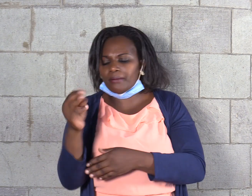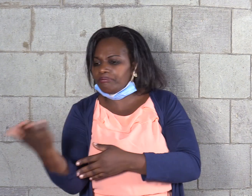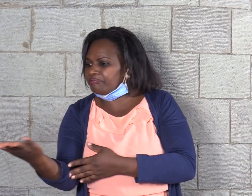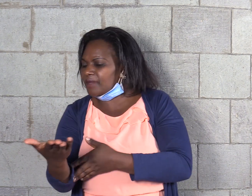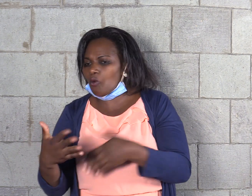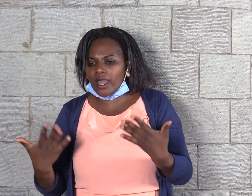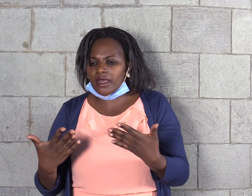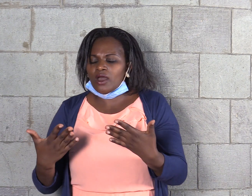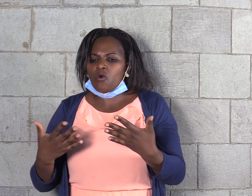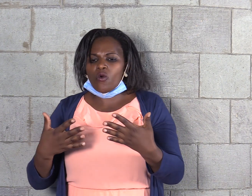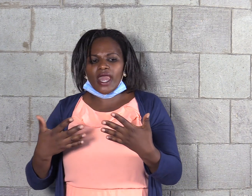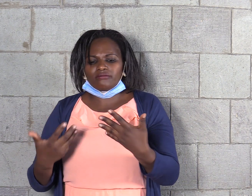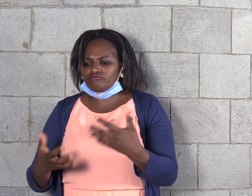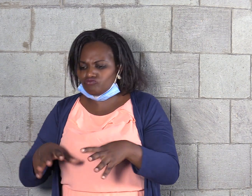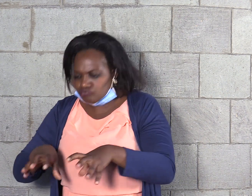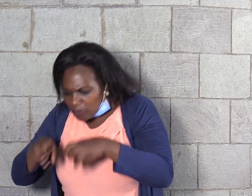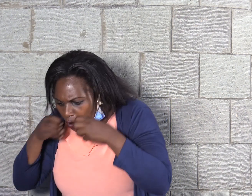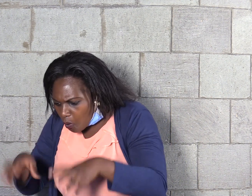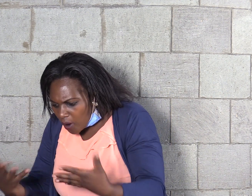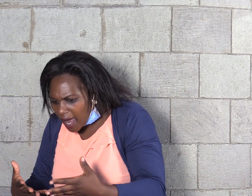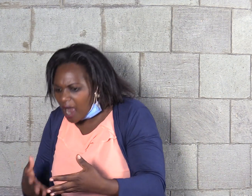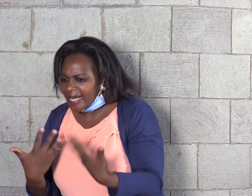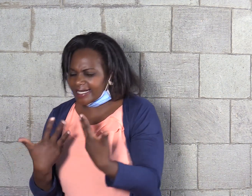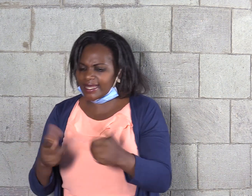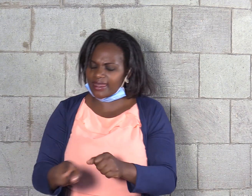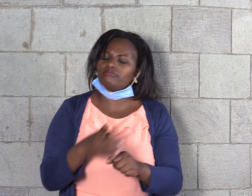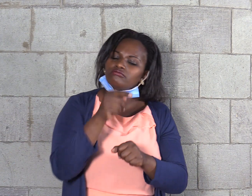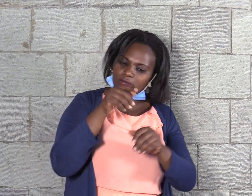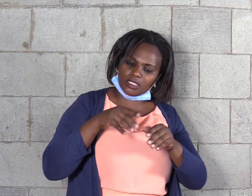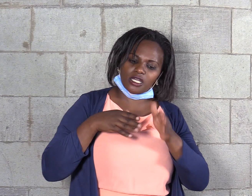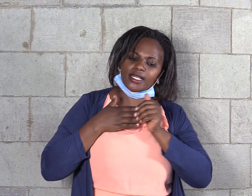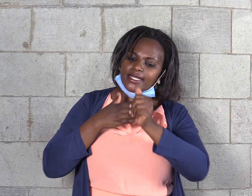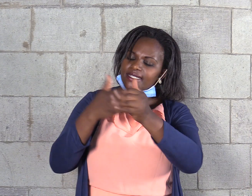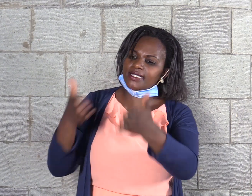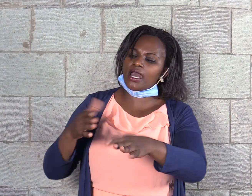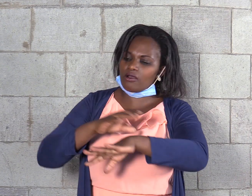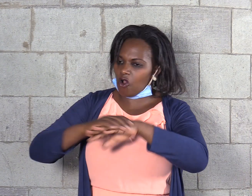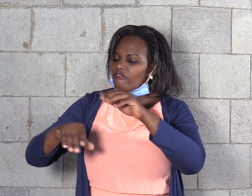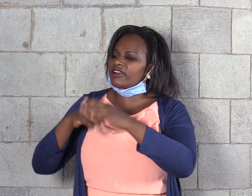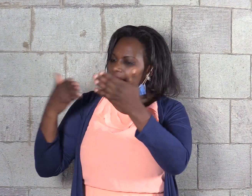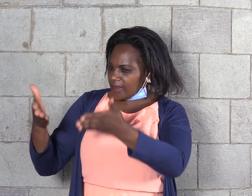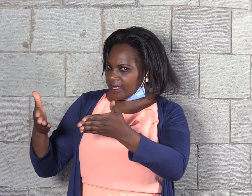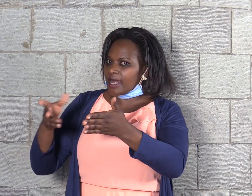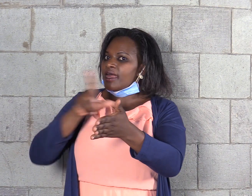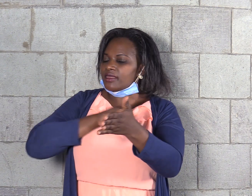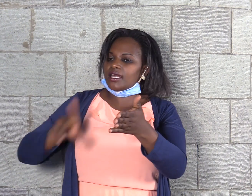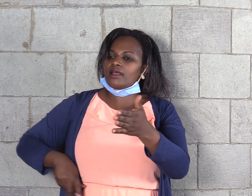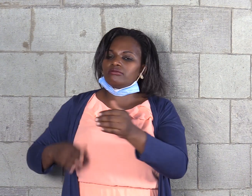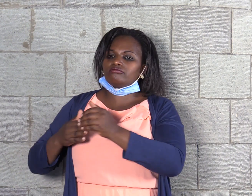is green pastures, where they can eat, where they can rest, and where they can be comfortable. That's where our Lord is taking us. No matter this,